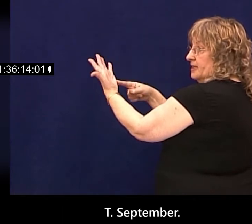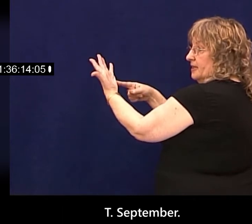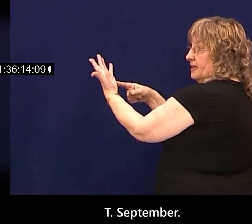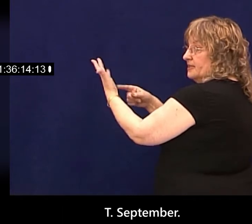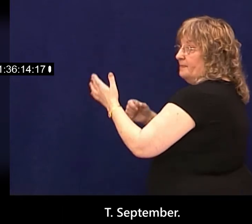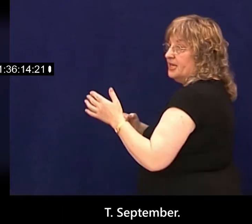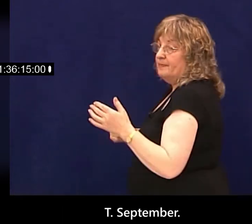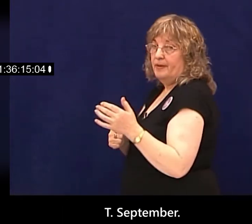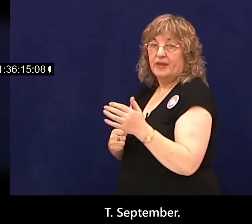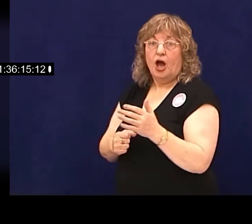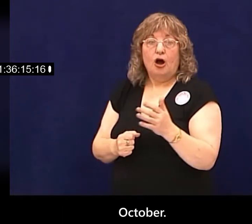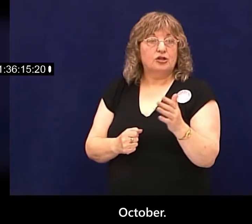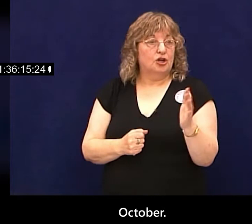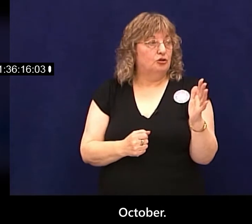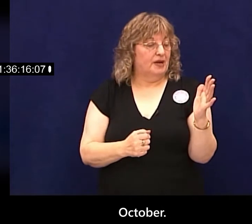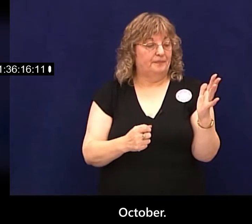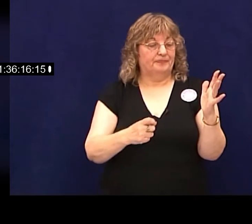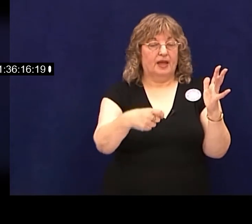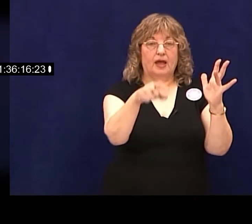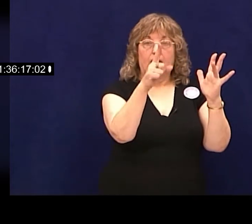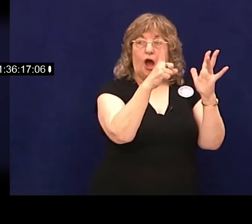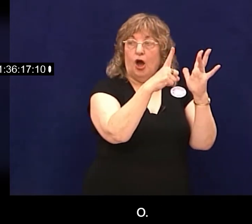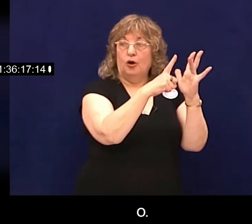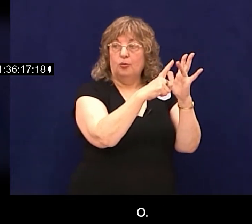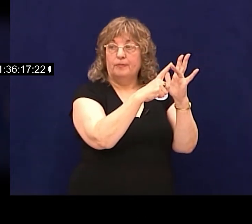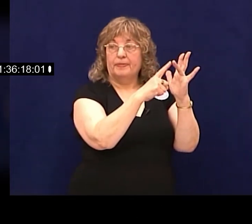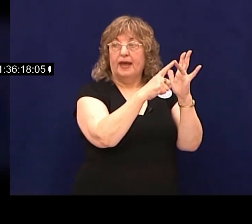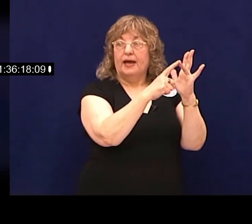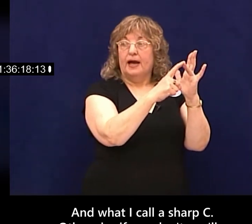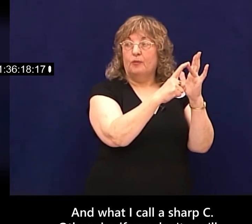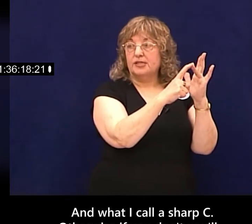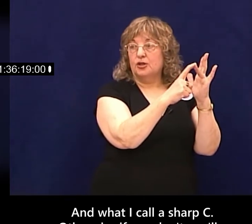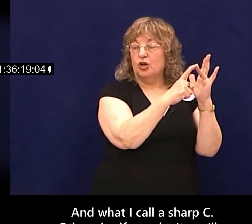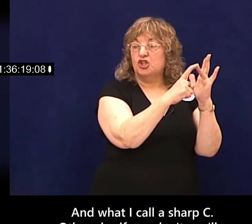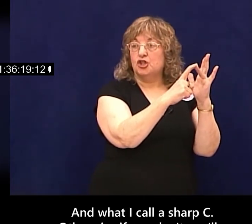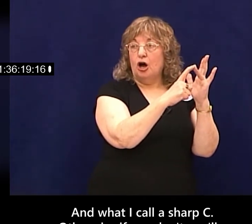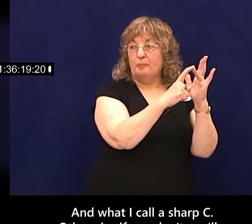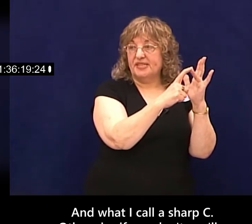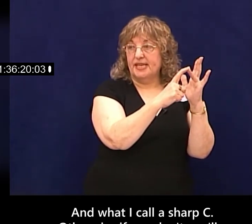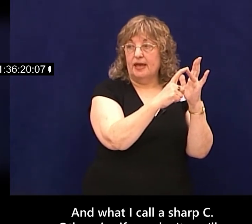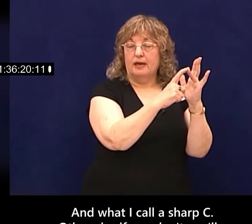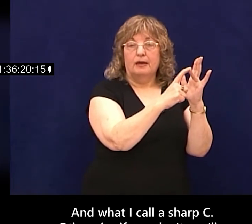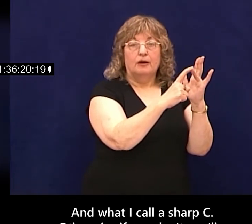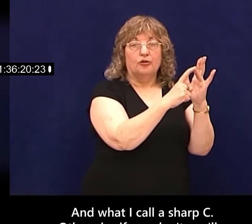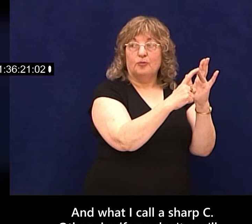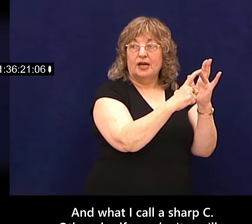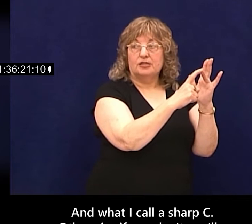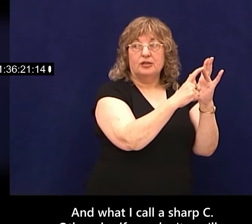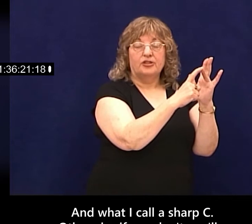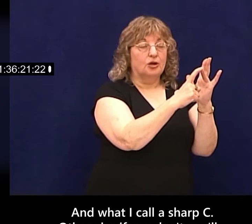T. September. October. O, and what I call a sharp C. Otherwise, if you don't,